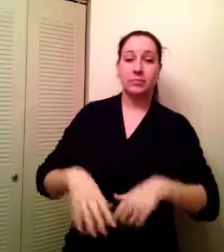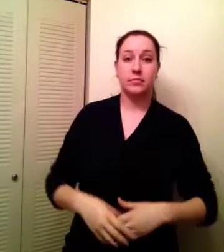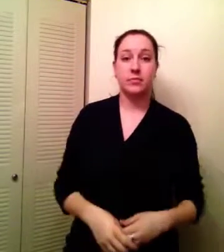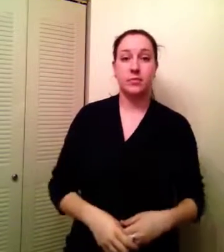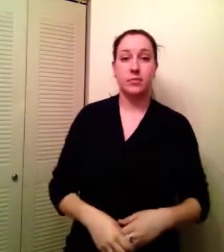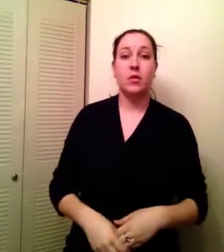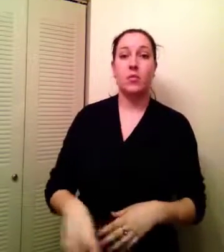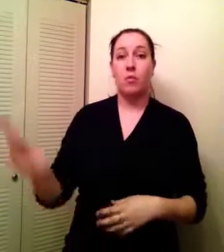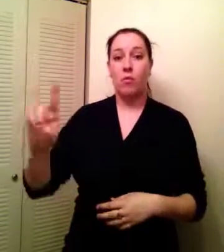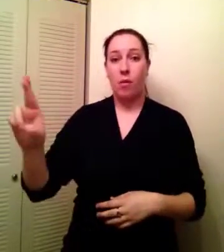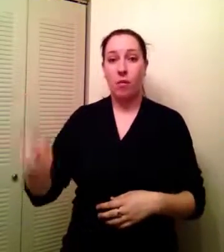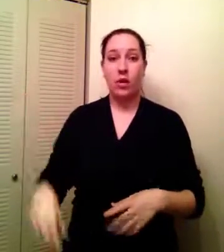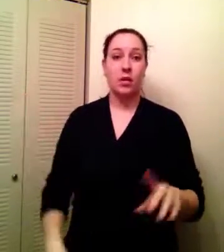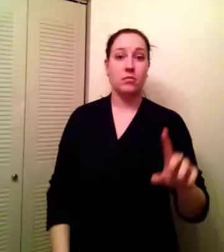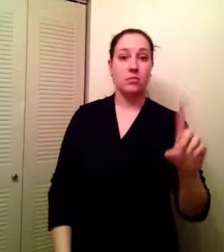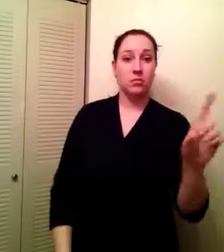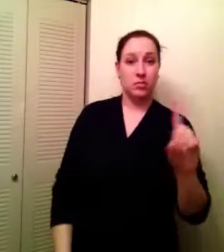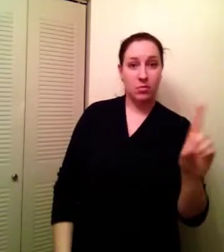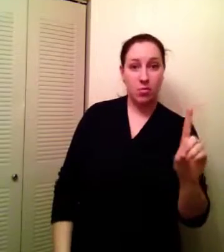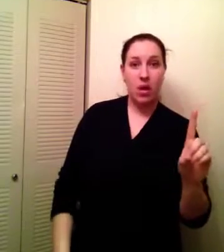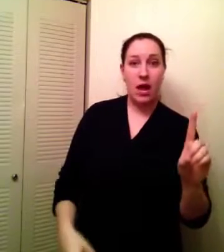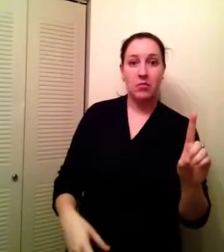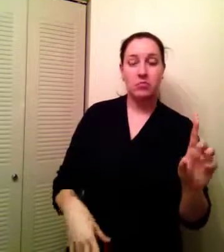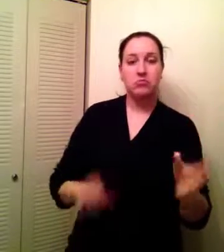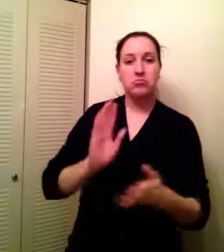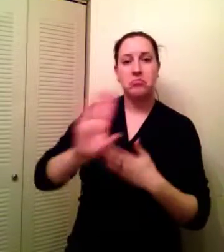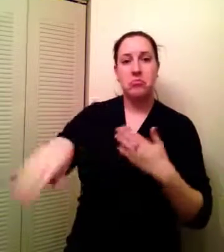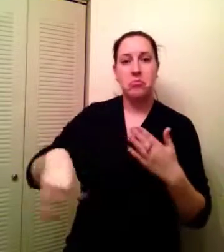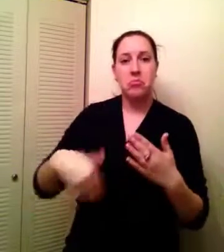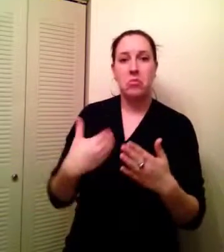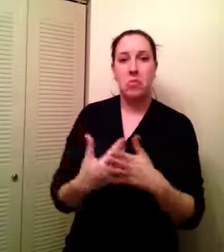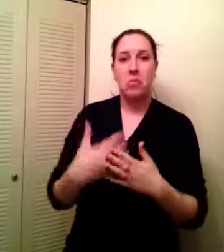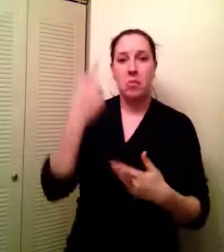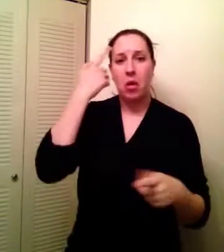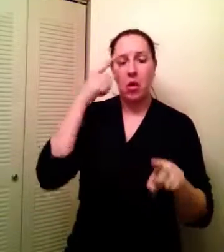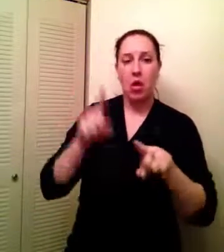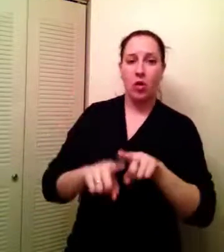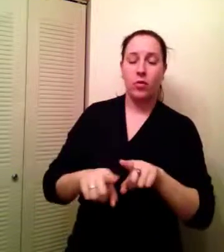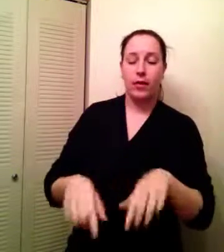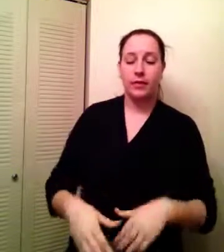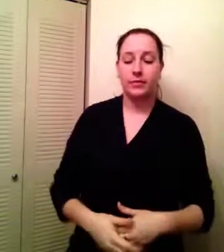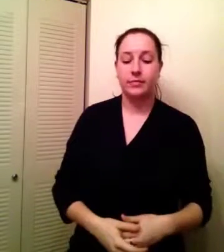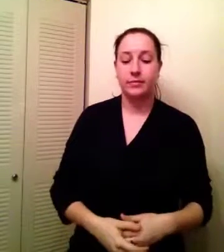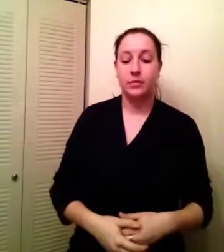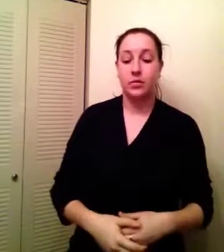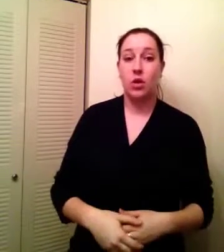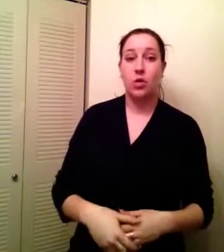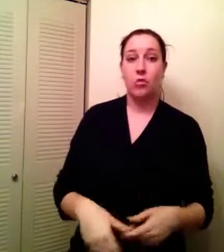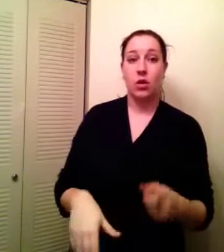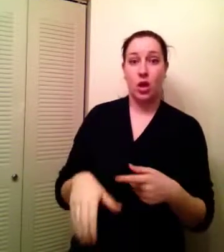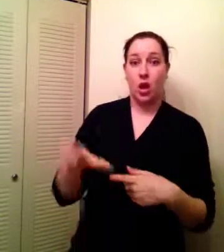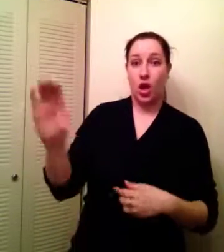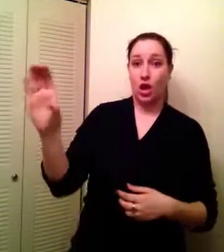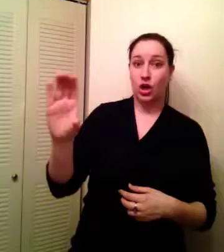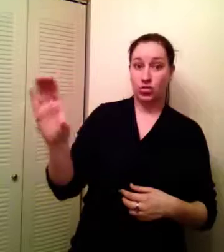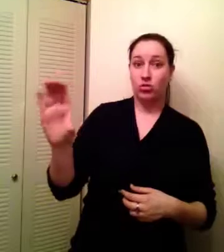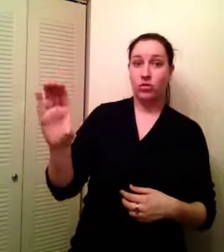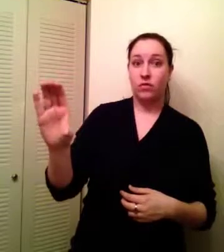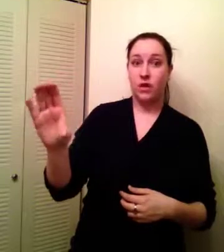conservatives like it? Well, it includes punishment. It's not totally getting rid of punishment. This is the argument. If you're conservative,